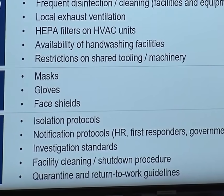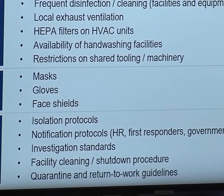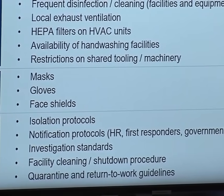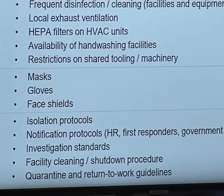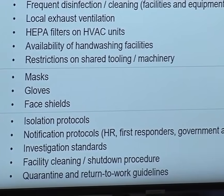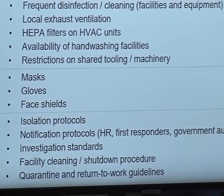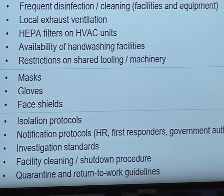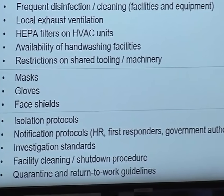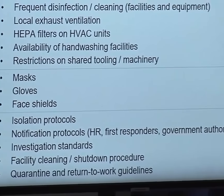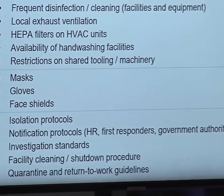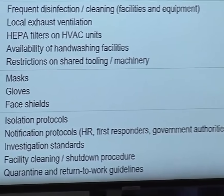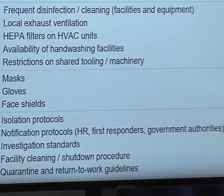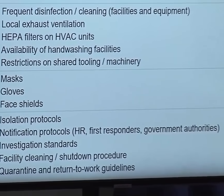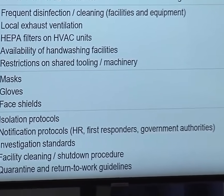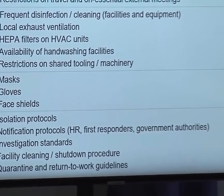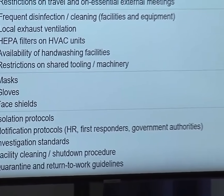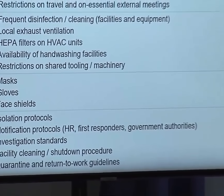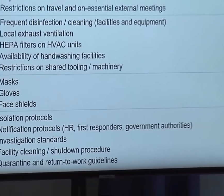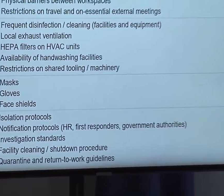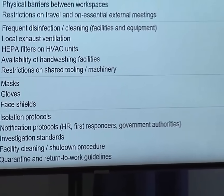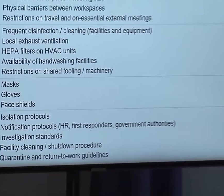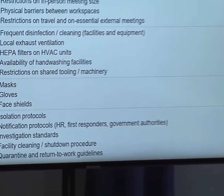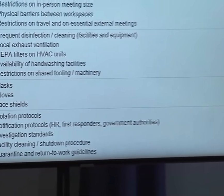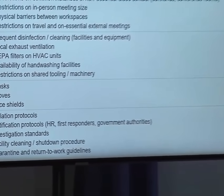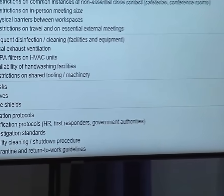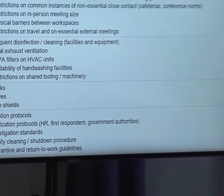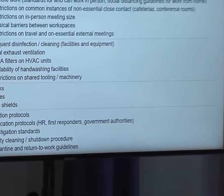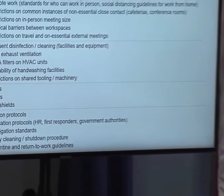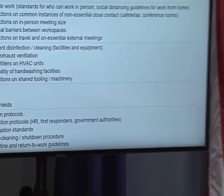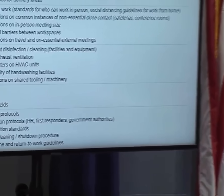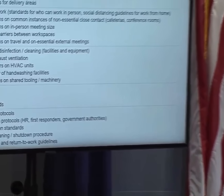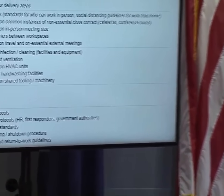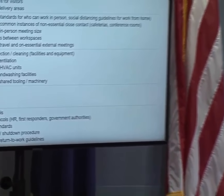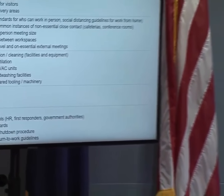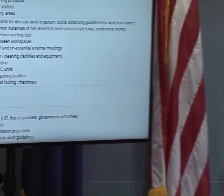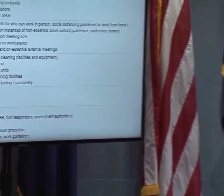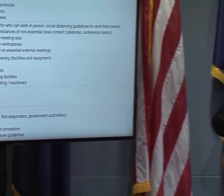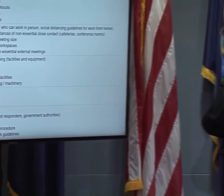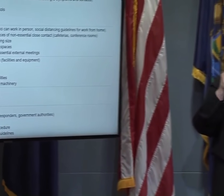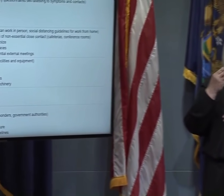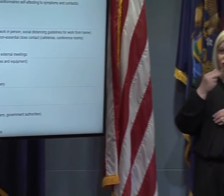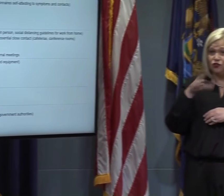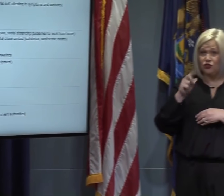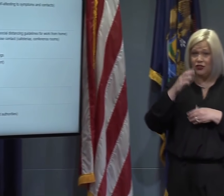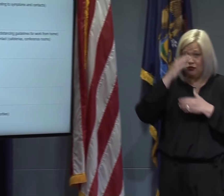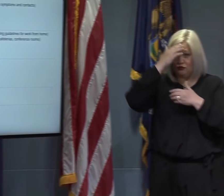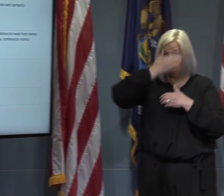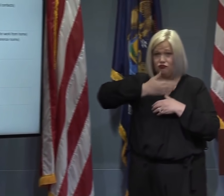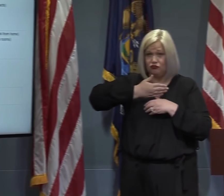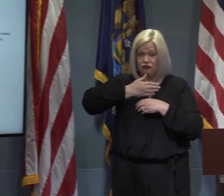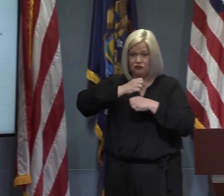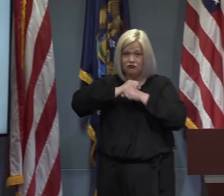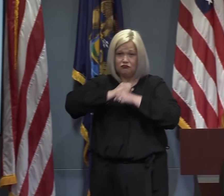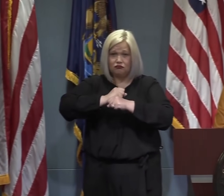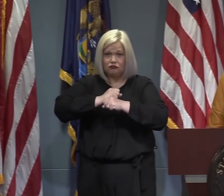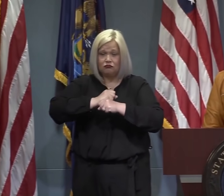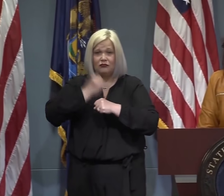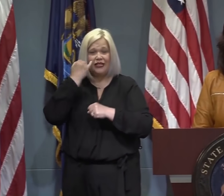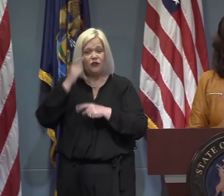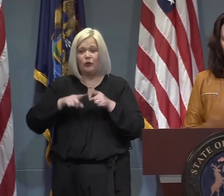from others, and consider face shields for those who cannot consistently maintain 6 feet of